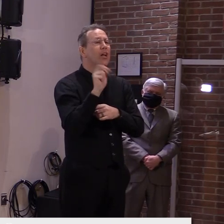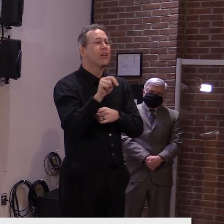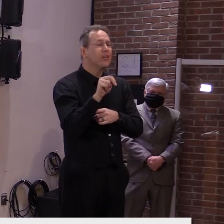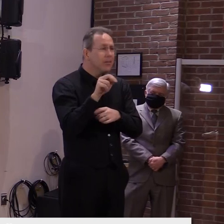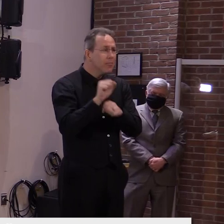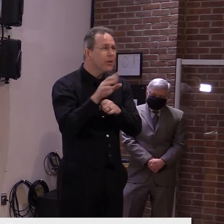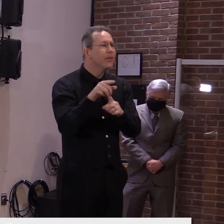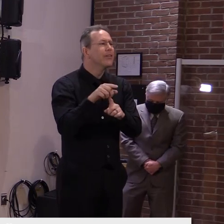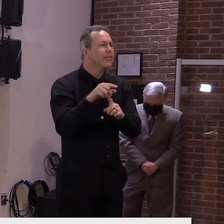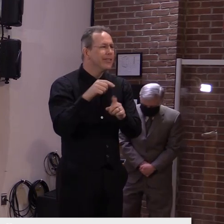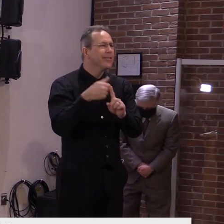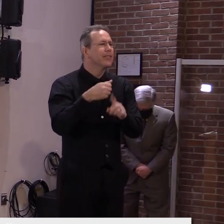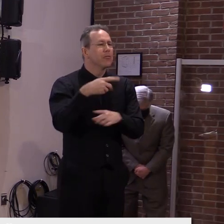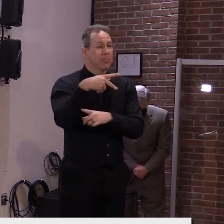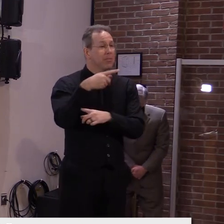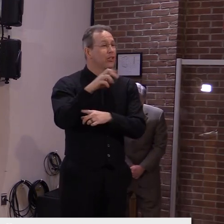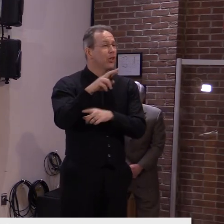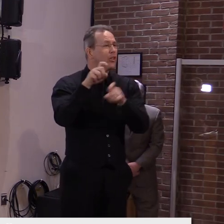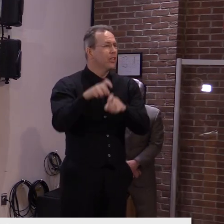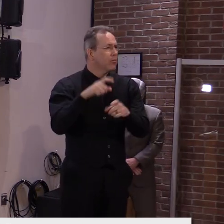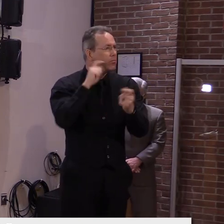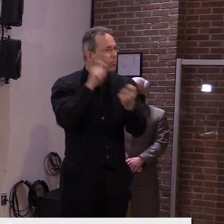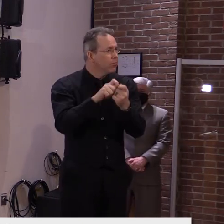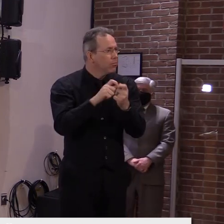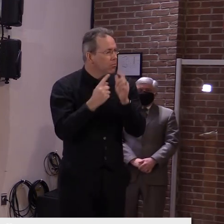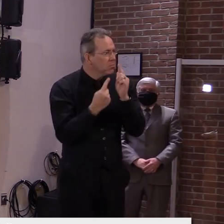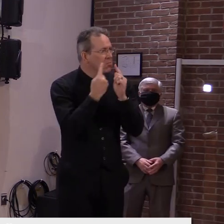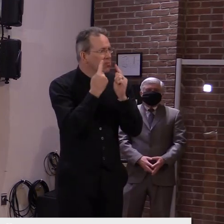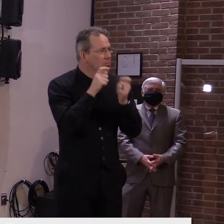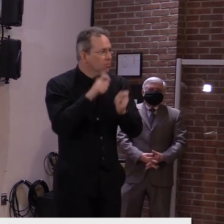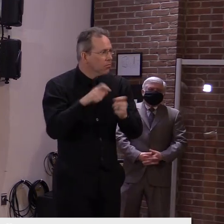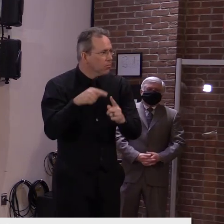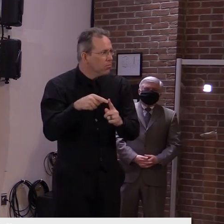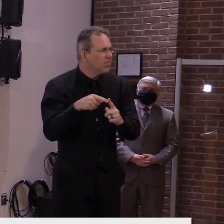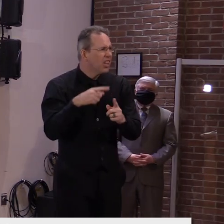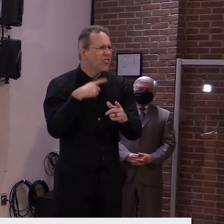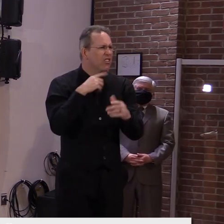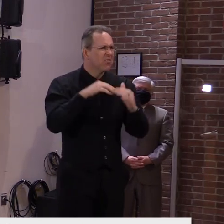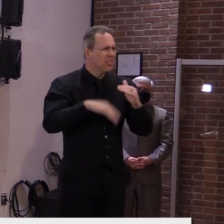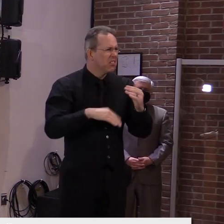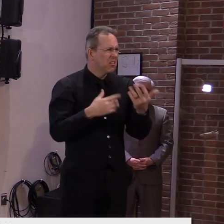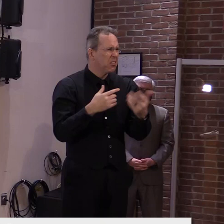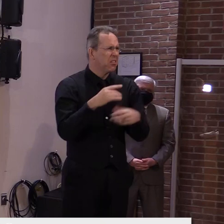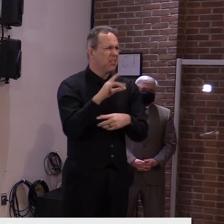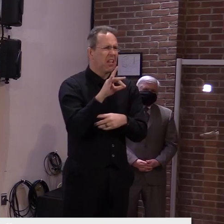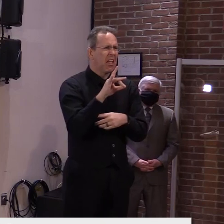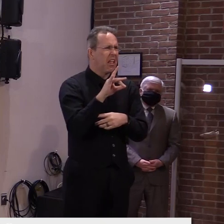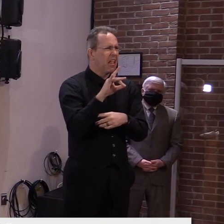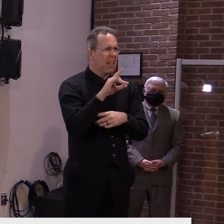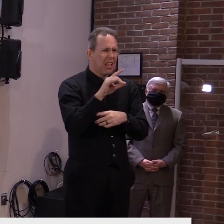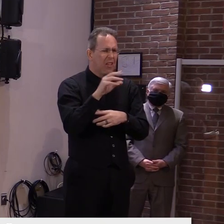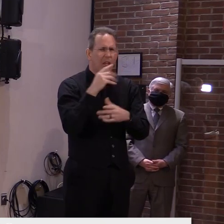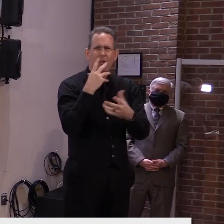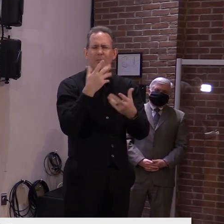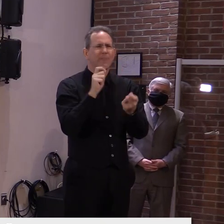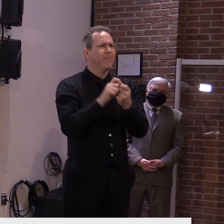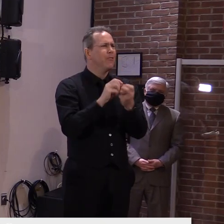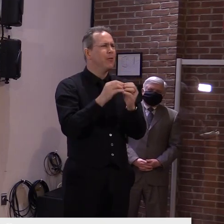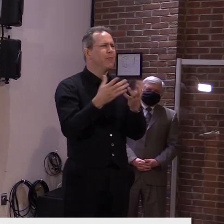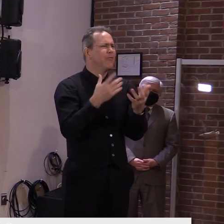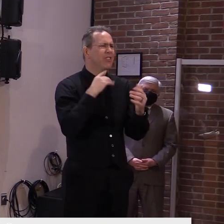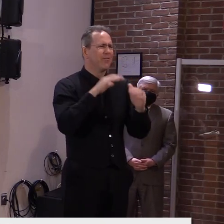than the Bromley. But I can look into exactly how many of the Bromley were true PCR confirmed